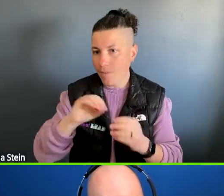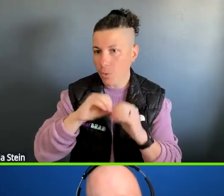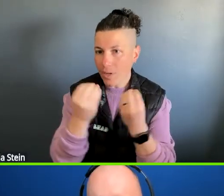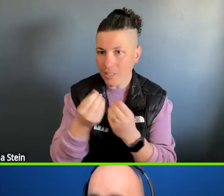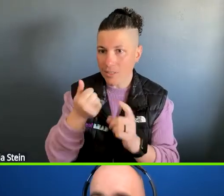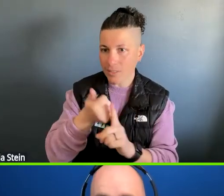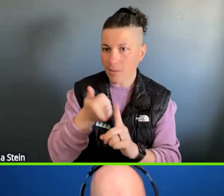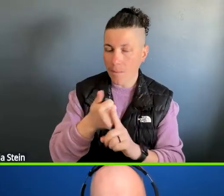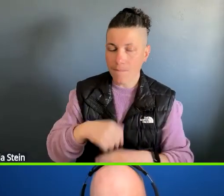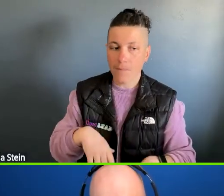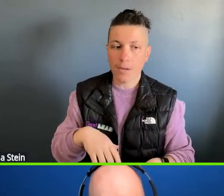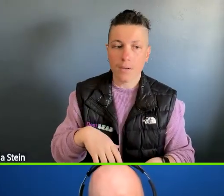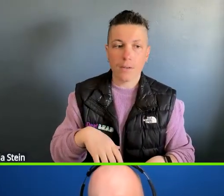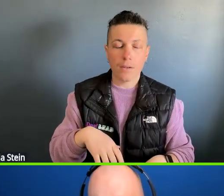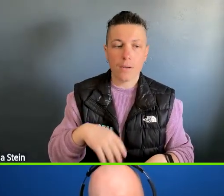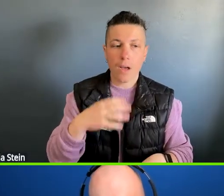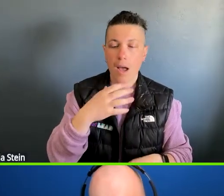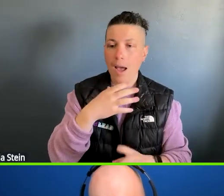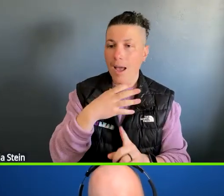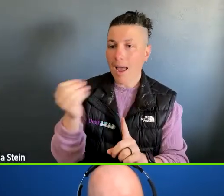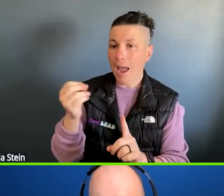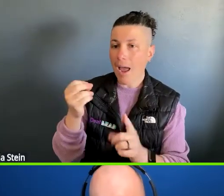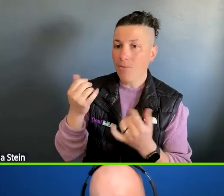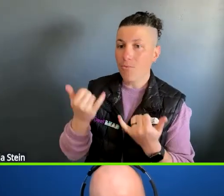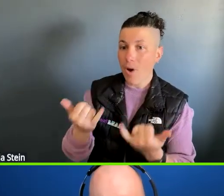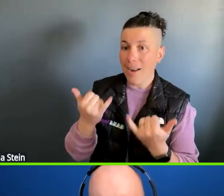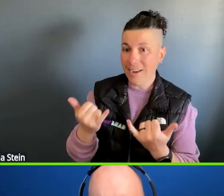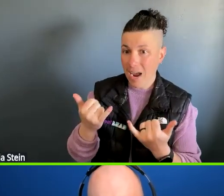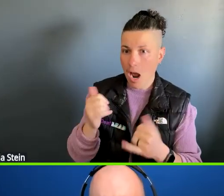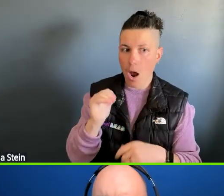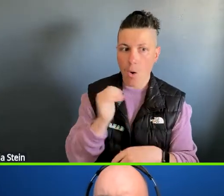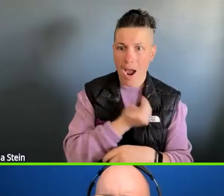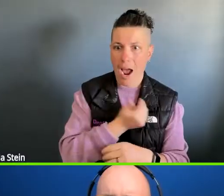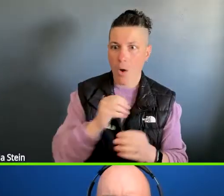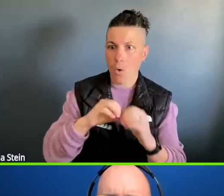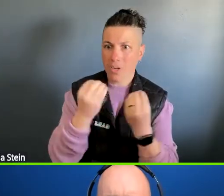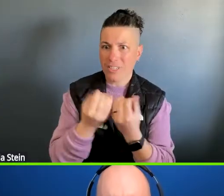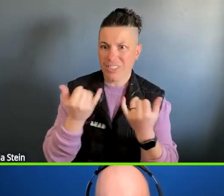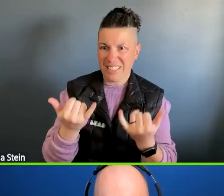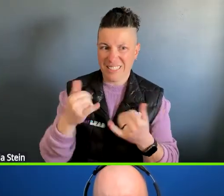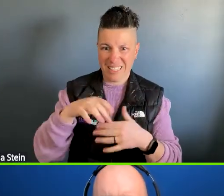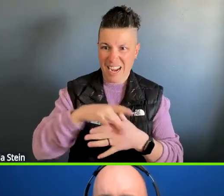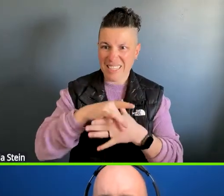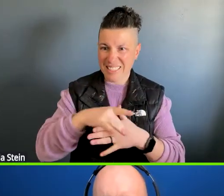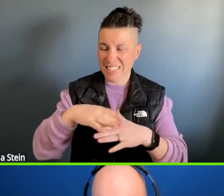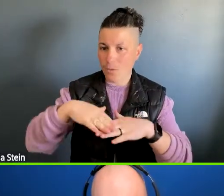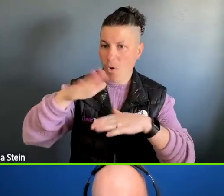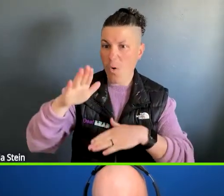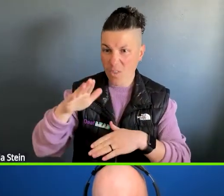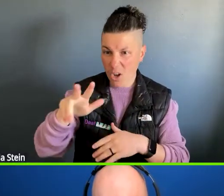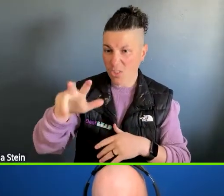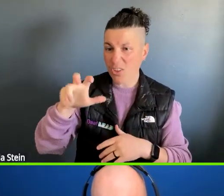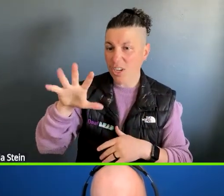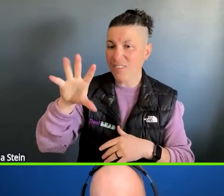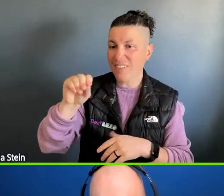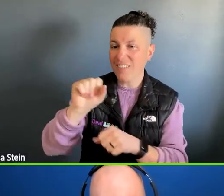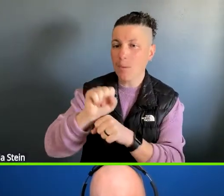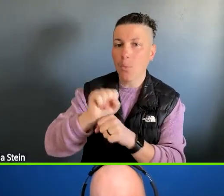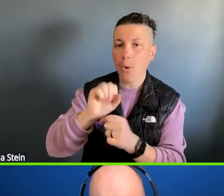been for a long time a part of the organization just on her own. And so right now, our